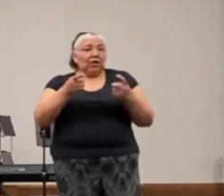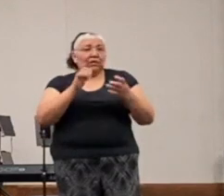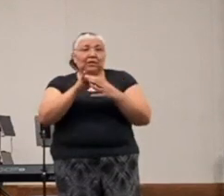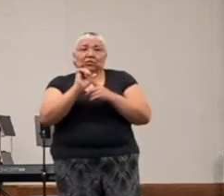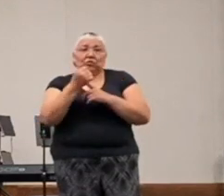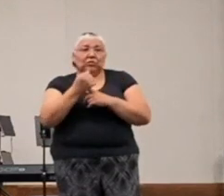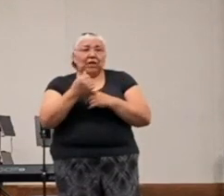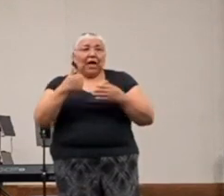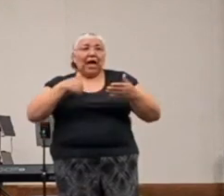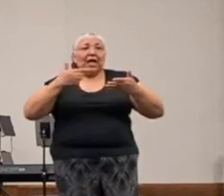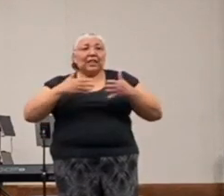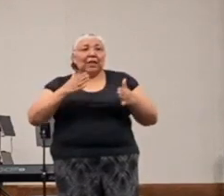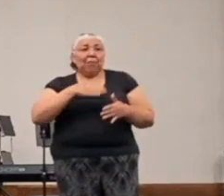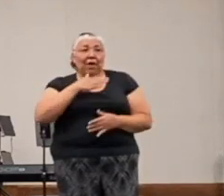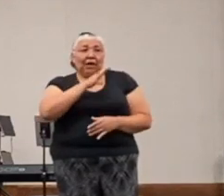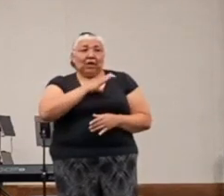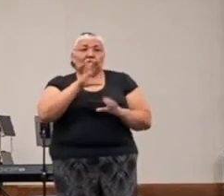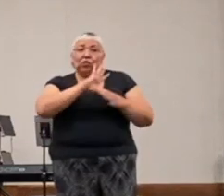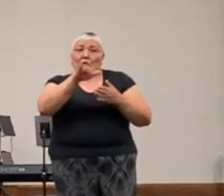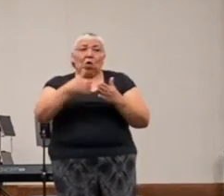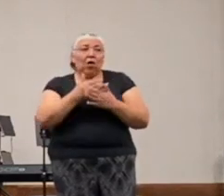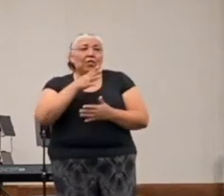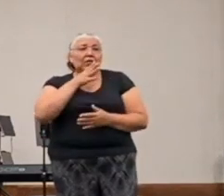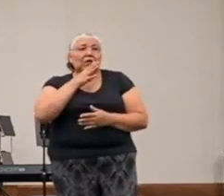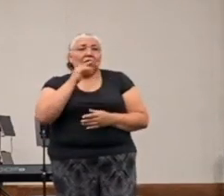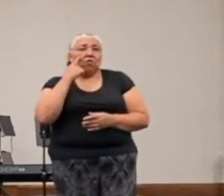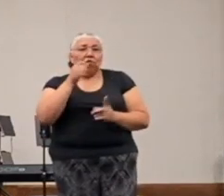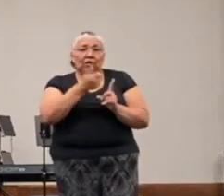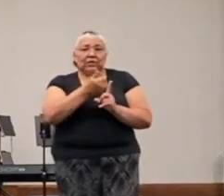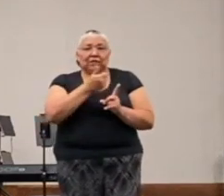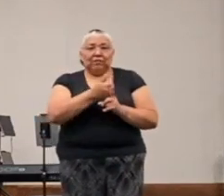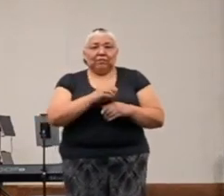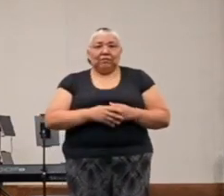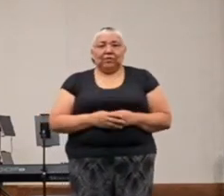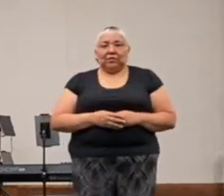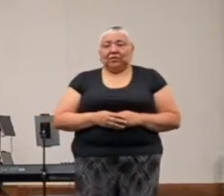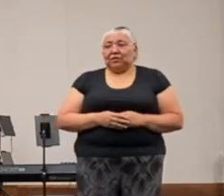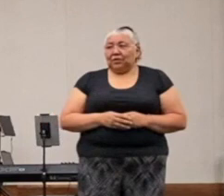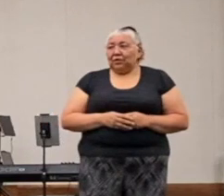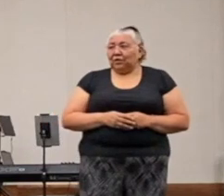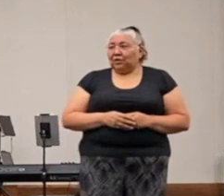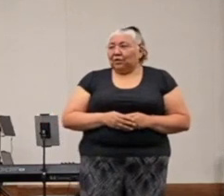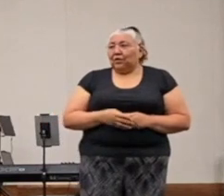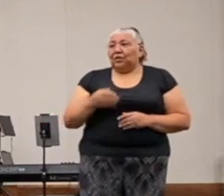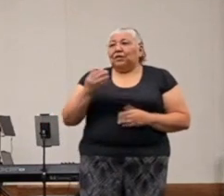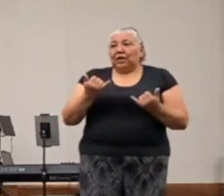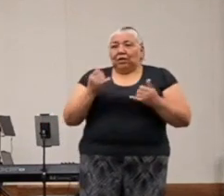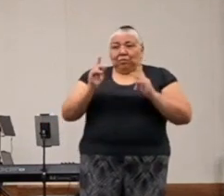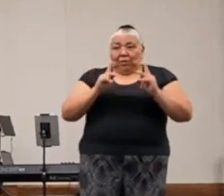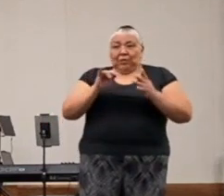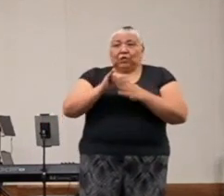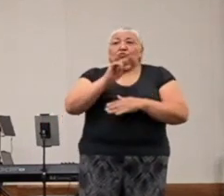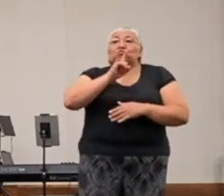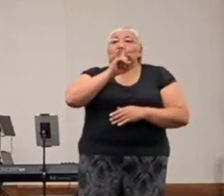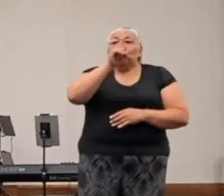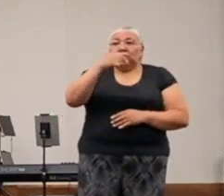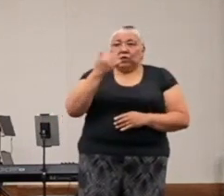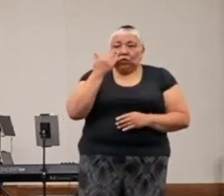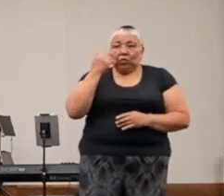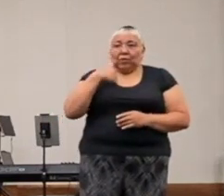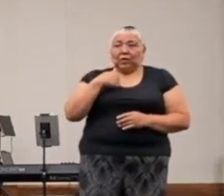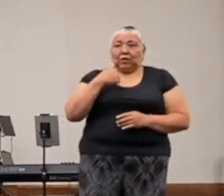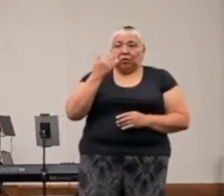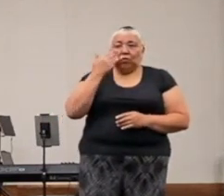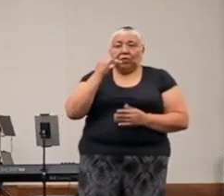situation. You see, I let my character do all the talking for itself. The people who truly know me know that's not